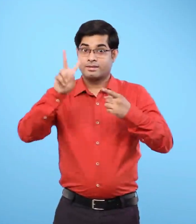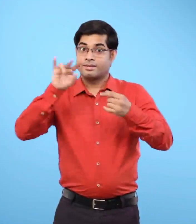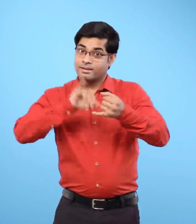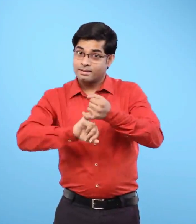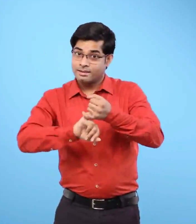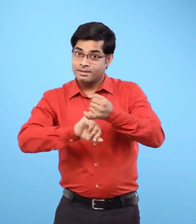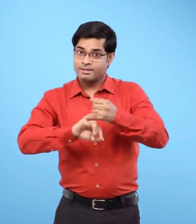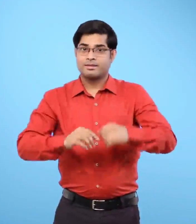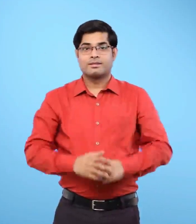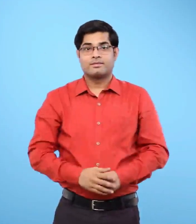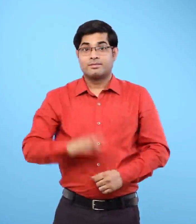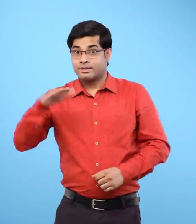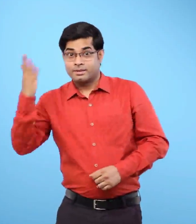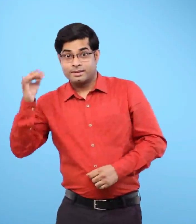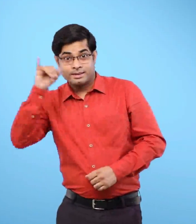EVS. Period 6,